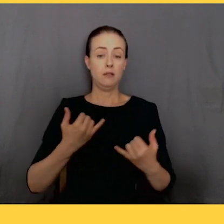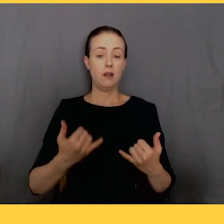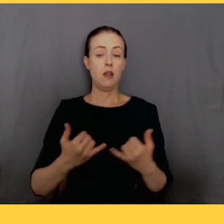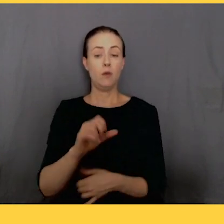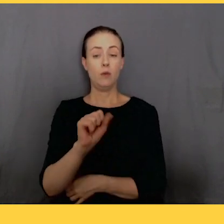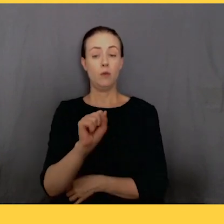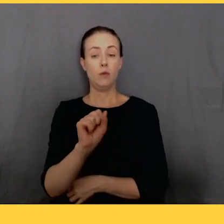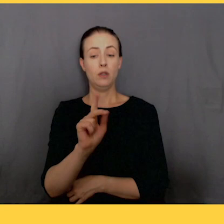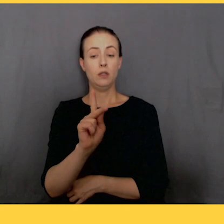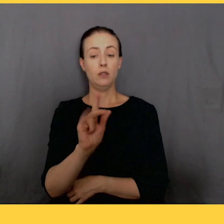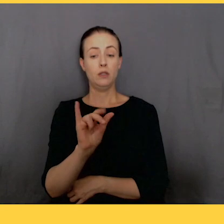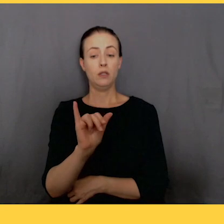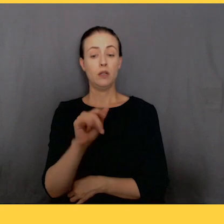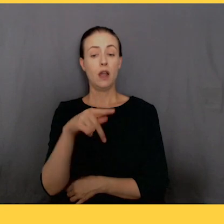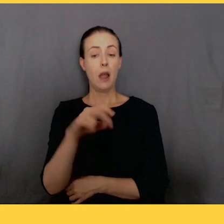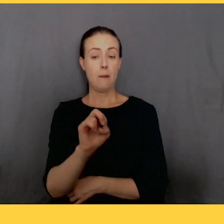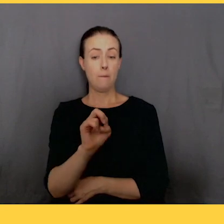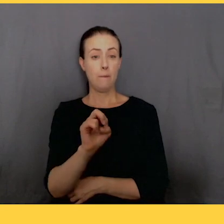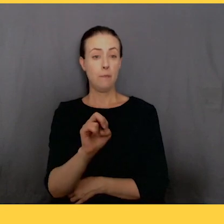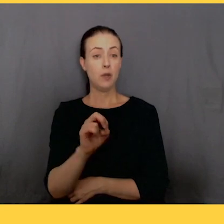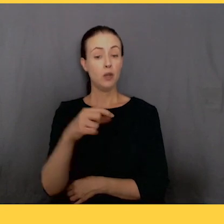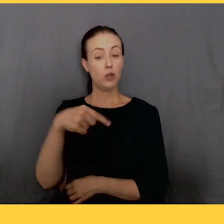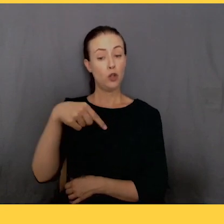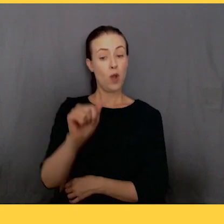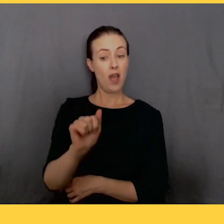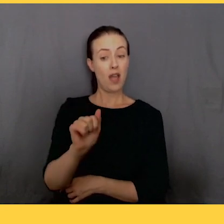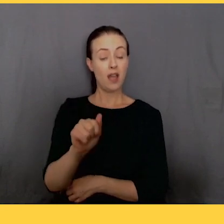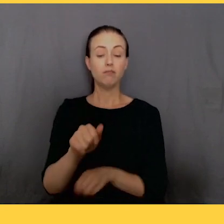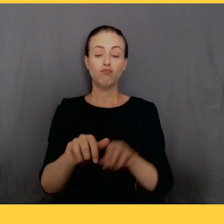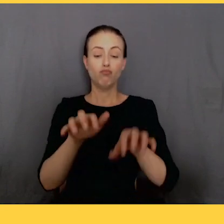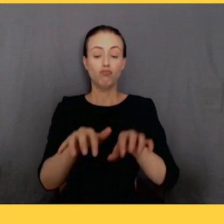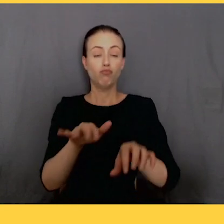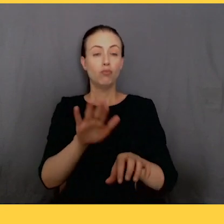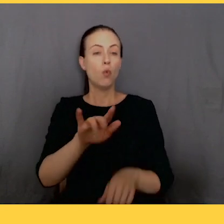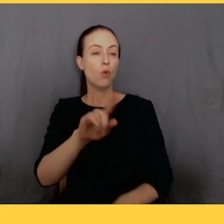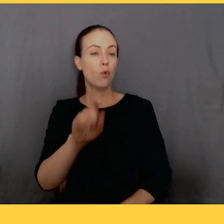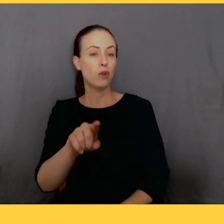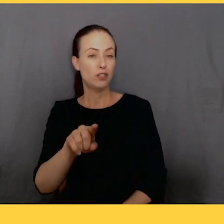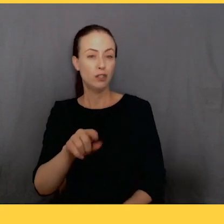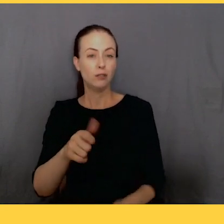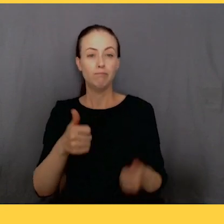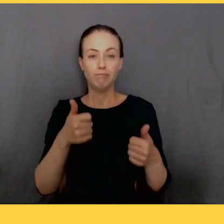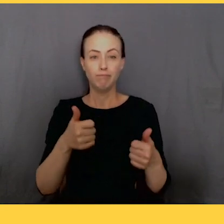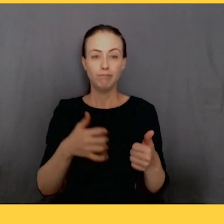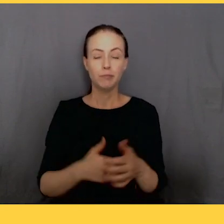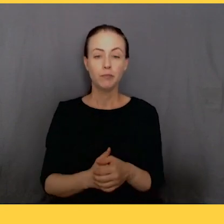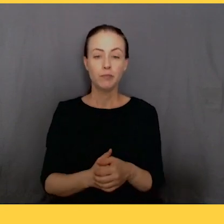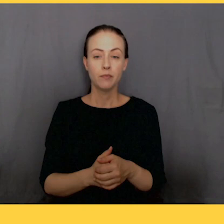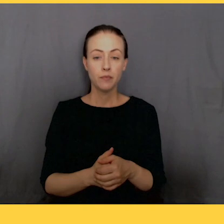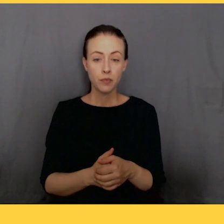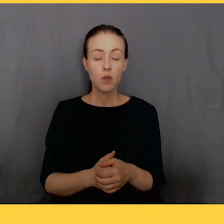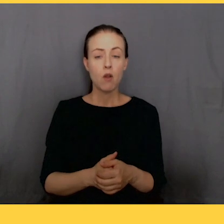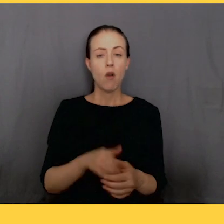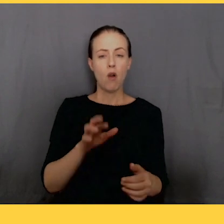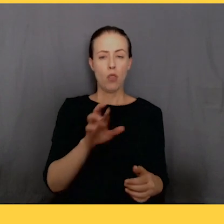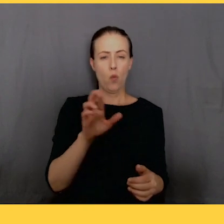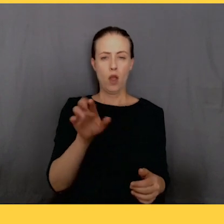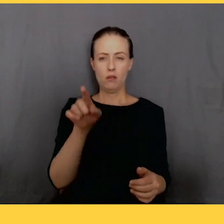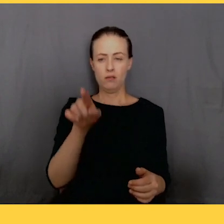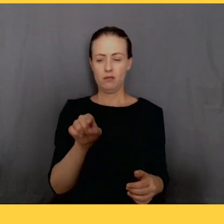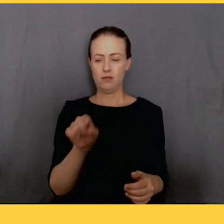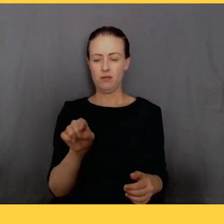of attendees tonight, we will be taking questions through the Skype Q&A window. You should be able to see the chat box on the right-hand